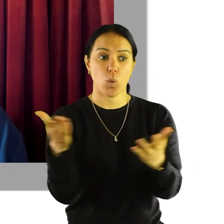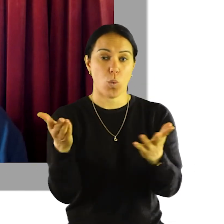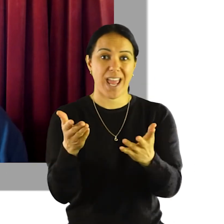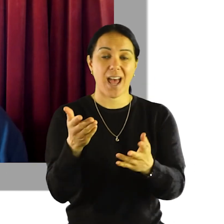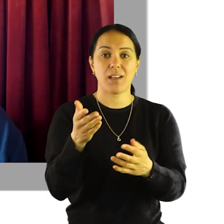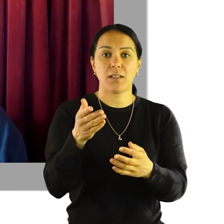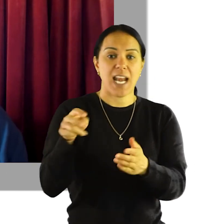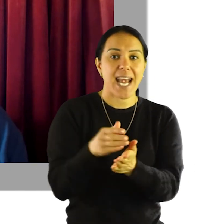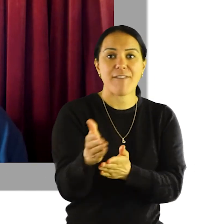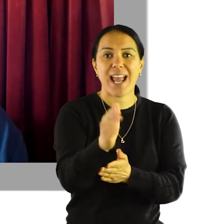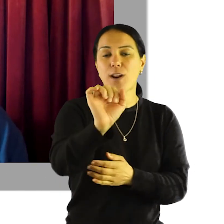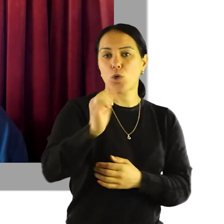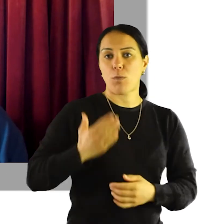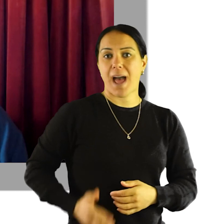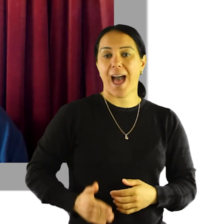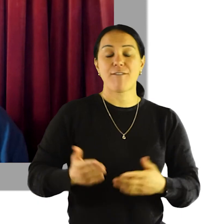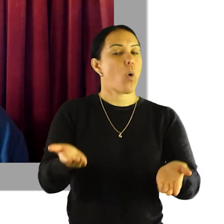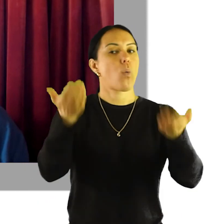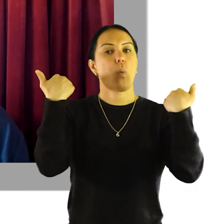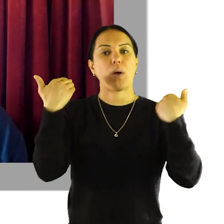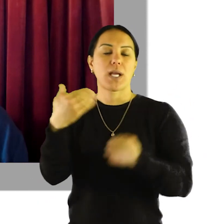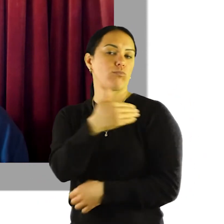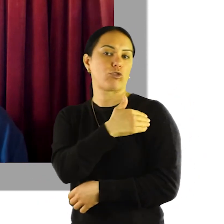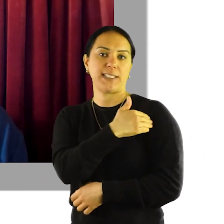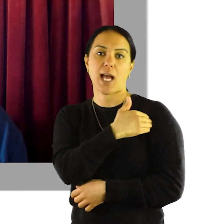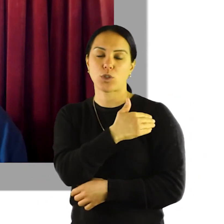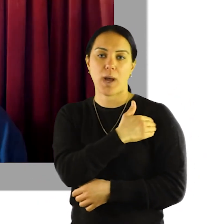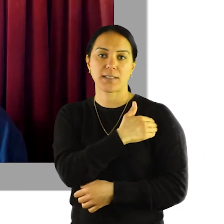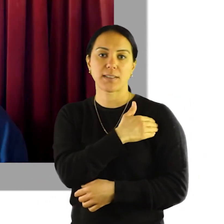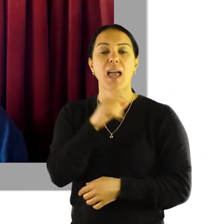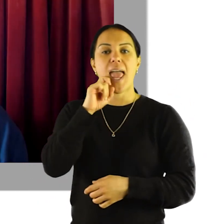navigate on your behalf, feel free to just reach out to